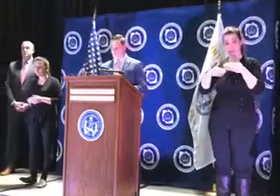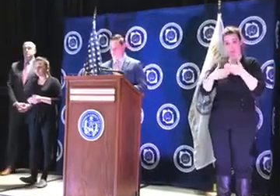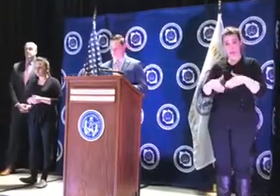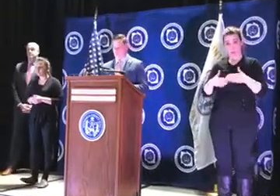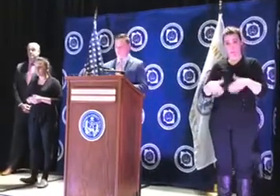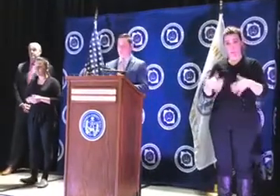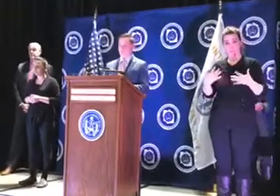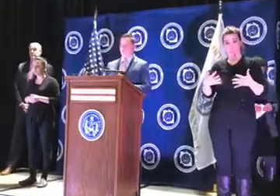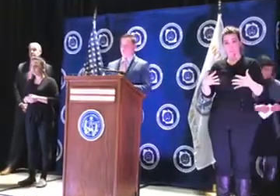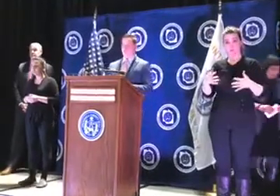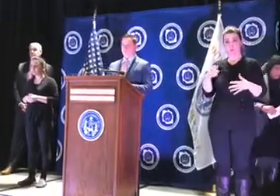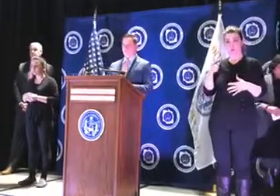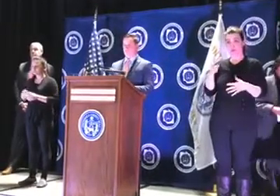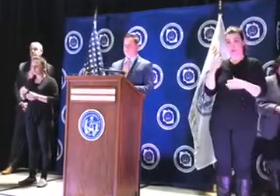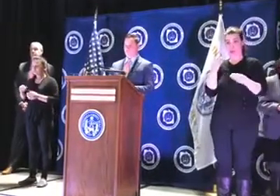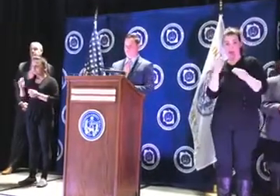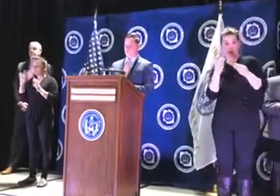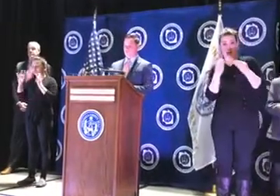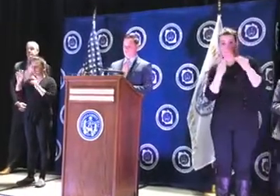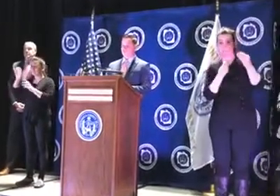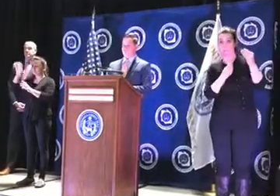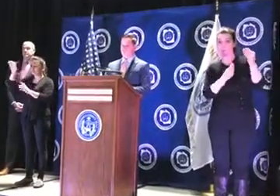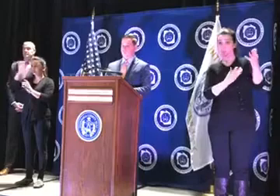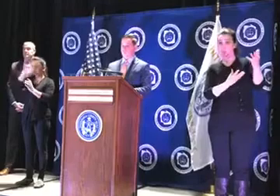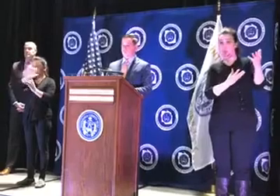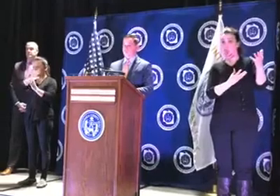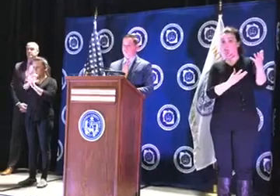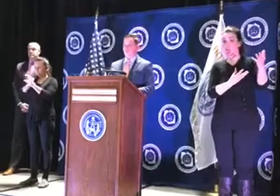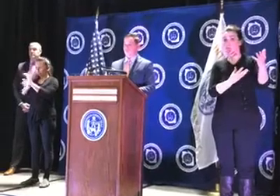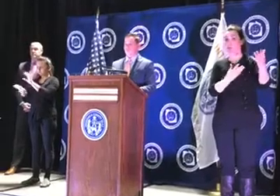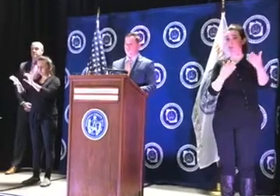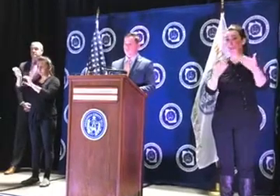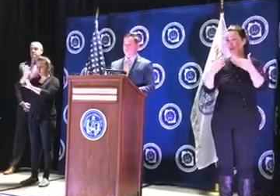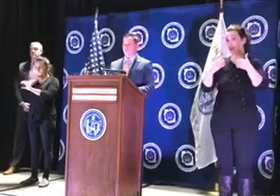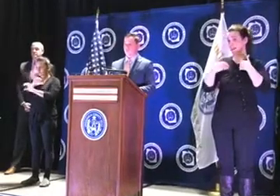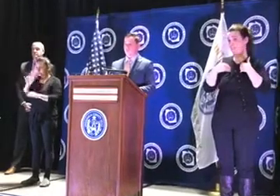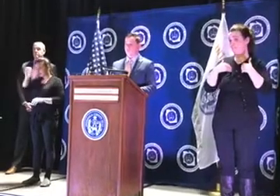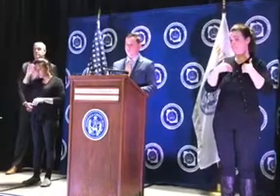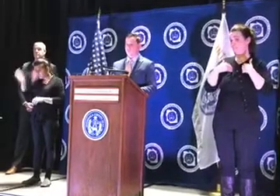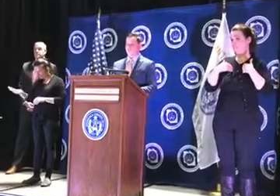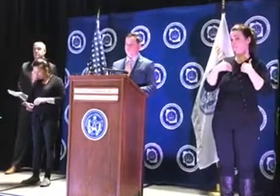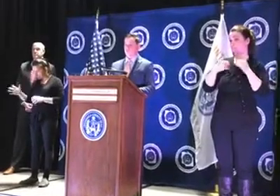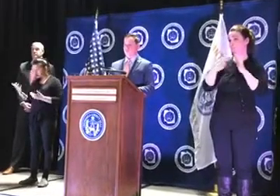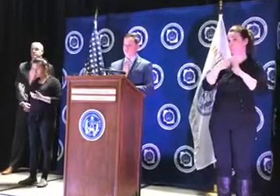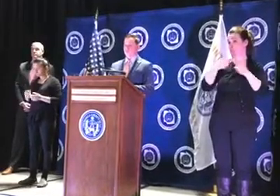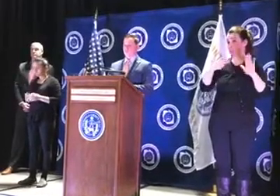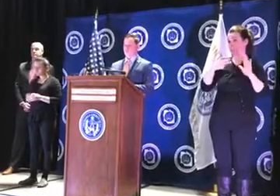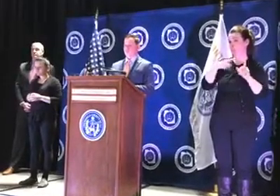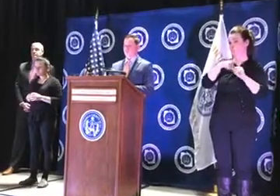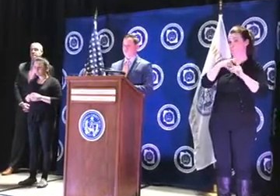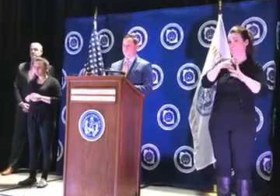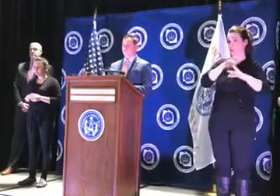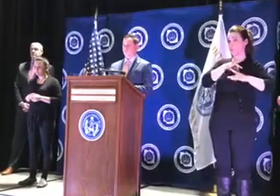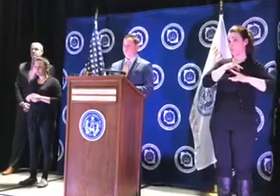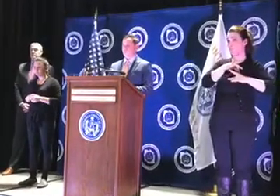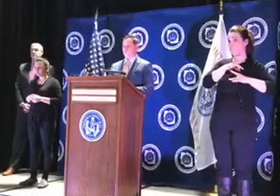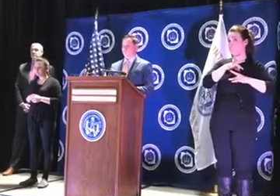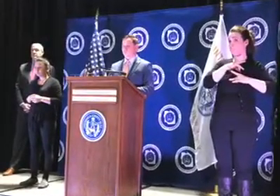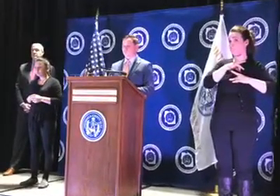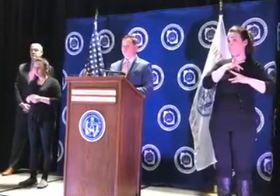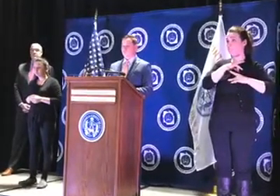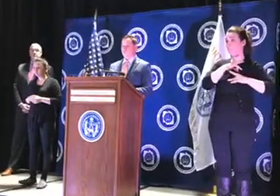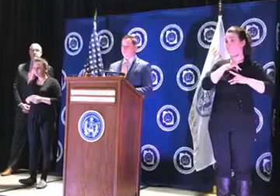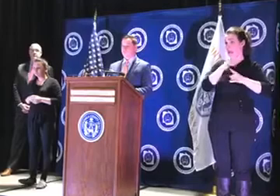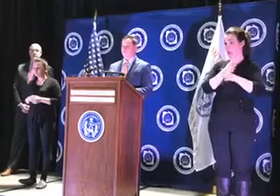estimation, informative, but it's also, to some degree, a tactic to make sure